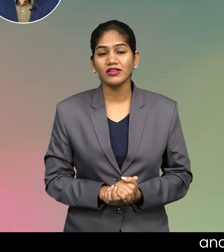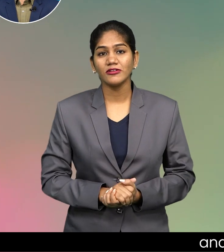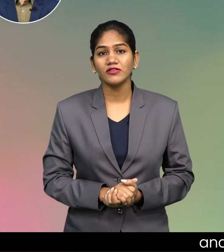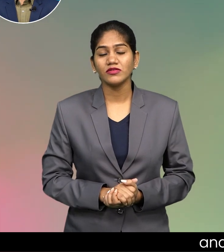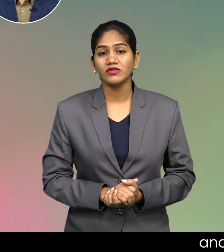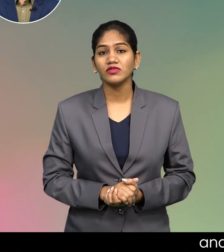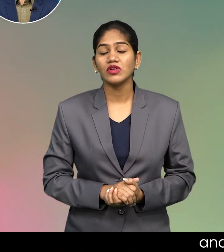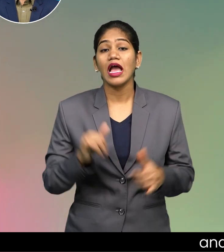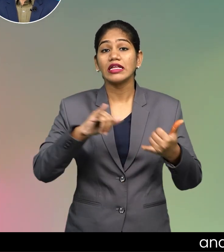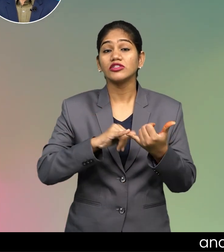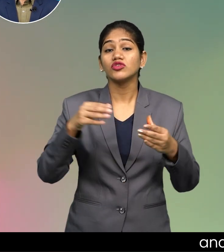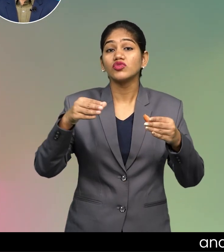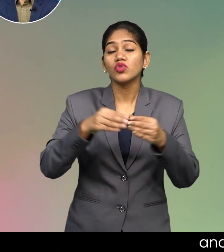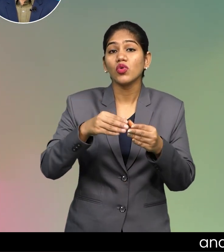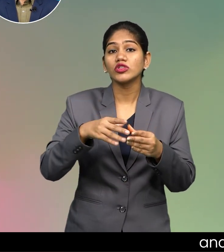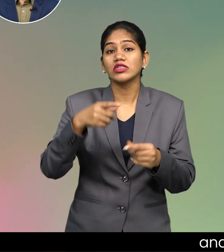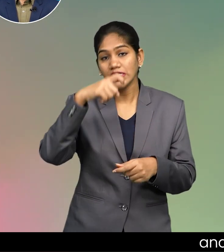and social position